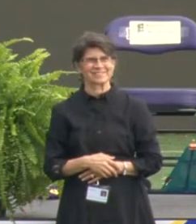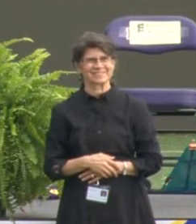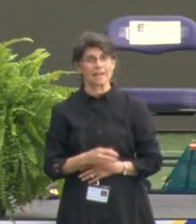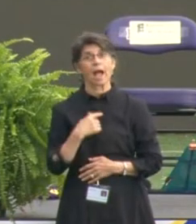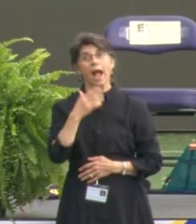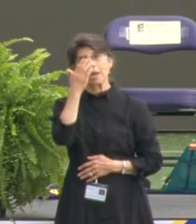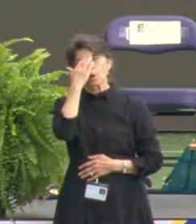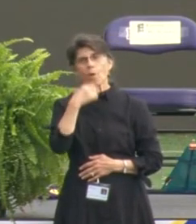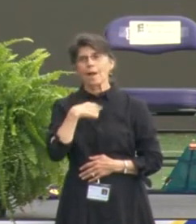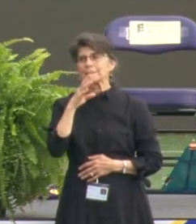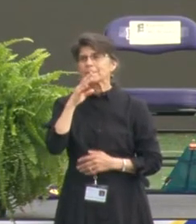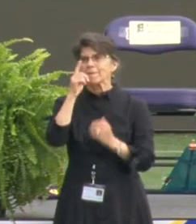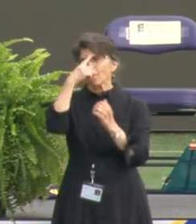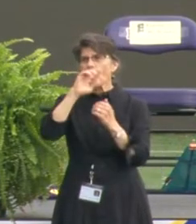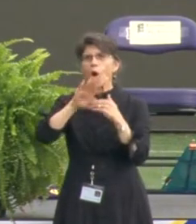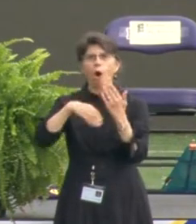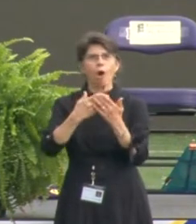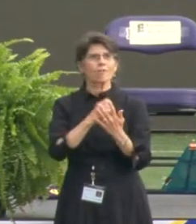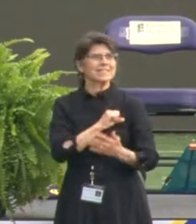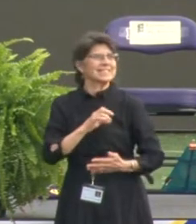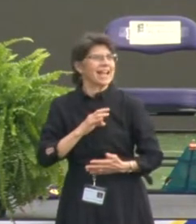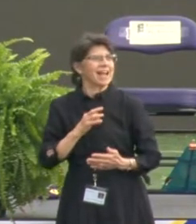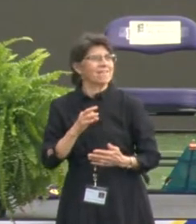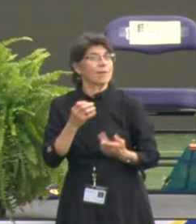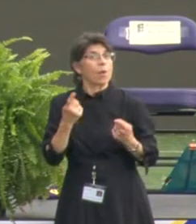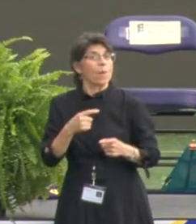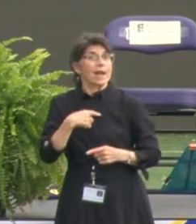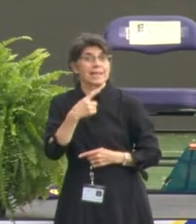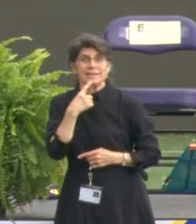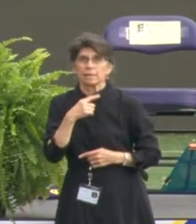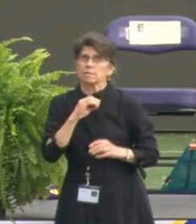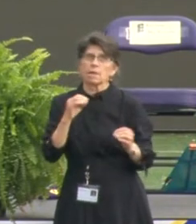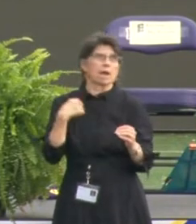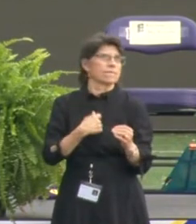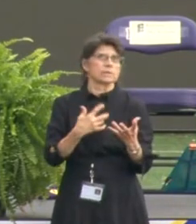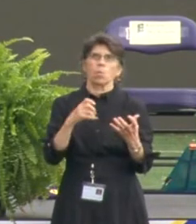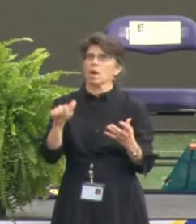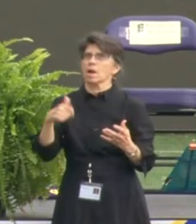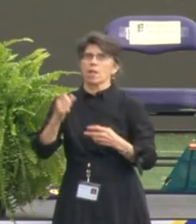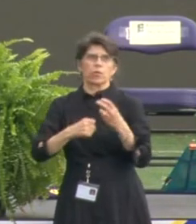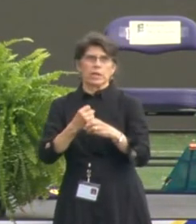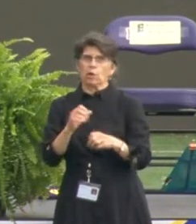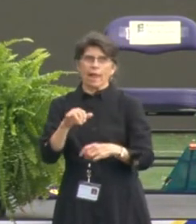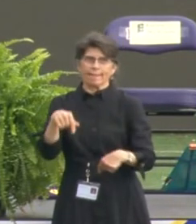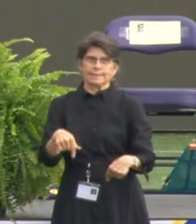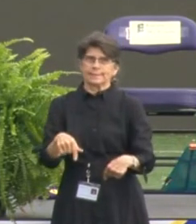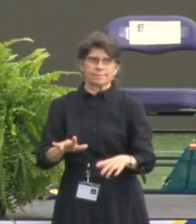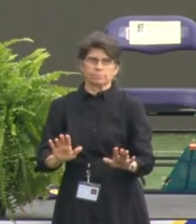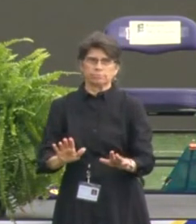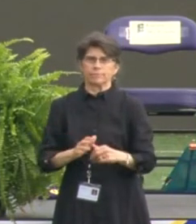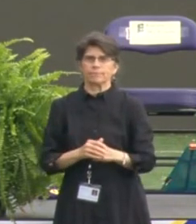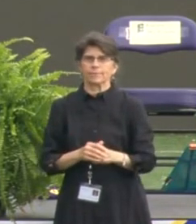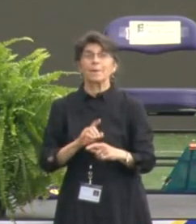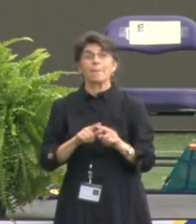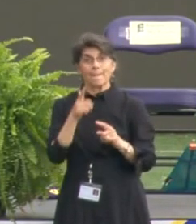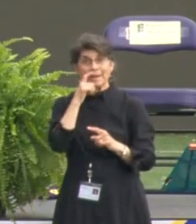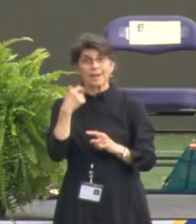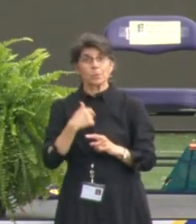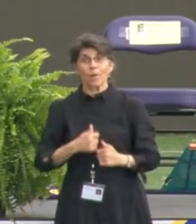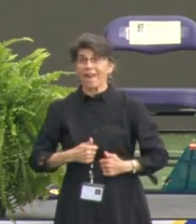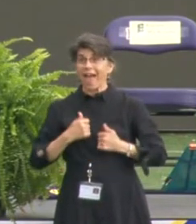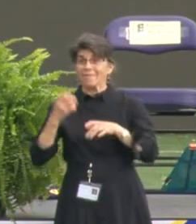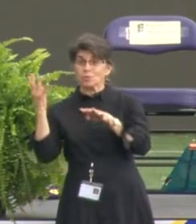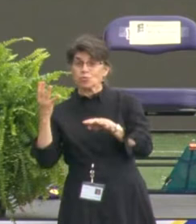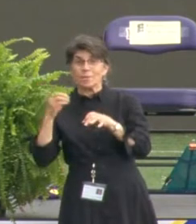I know I speak for all of our staff when I say that none of us want to do another year like this, but being live streamed into your